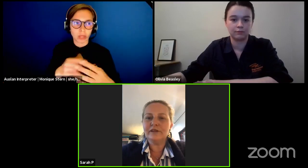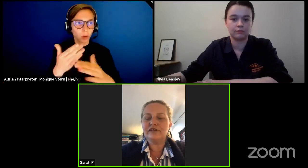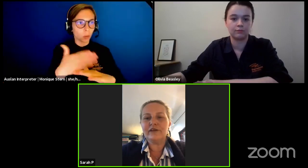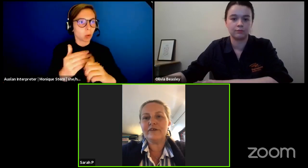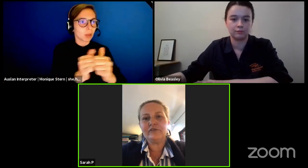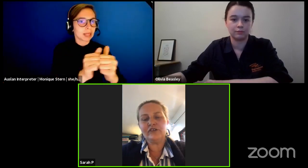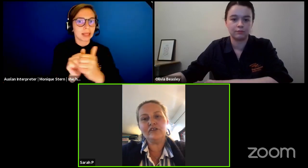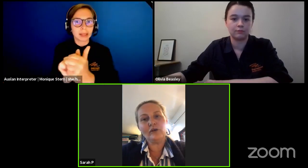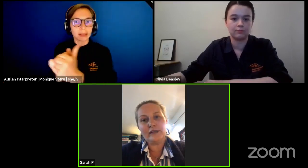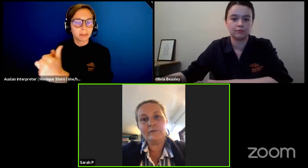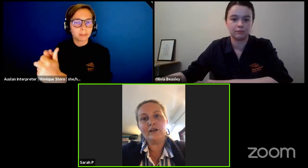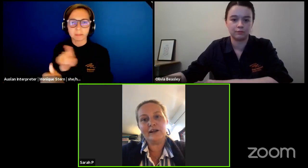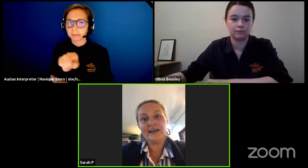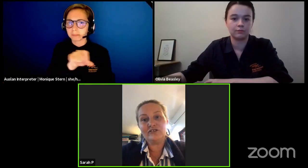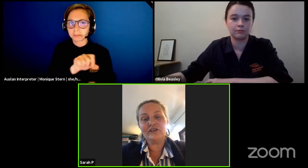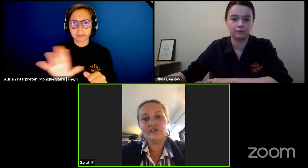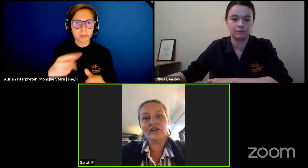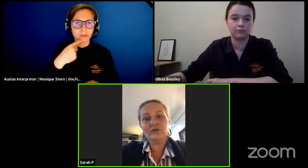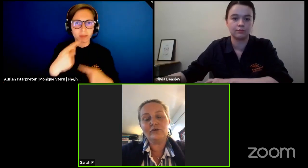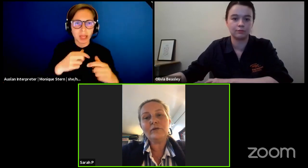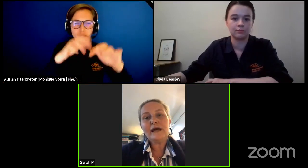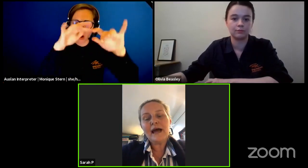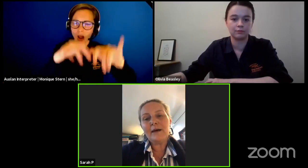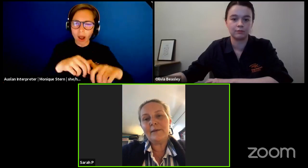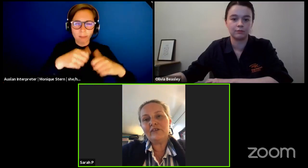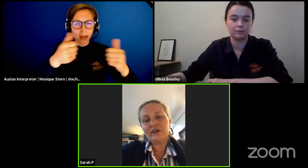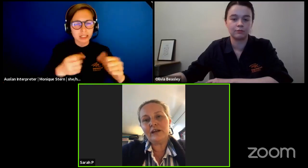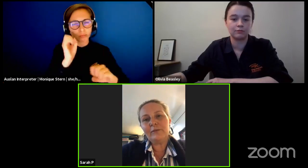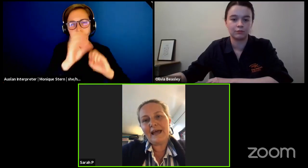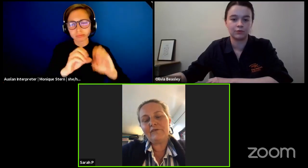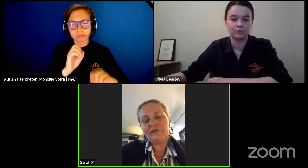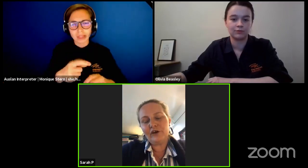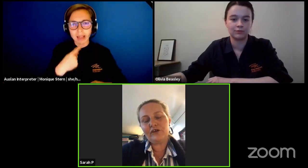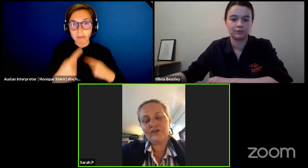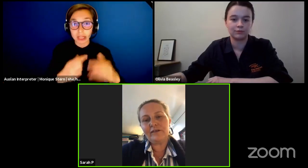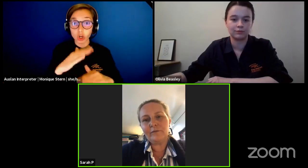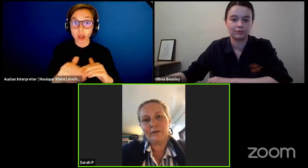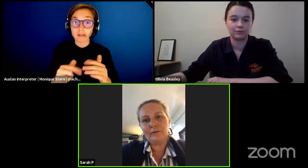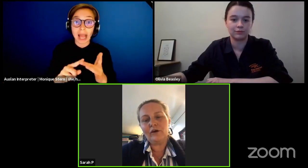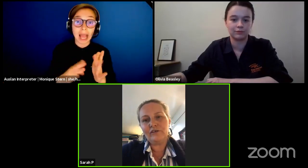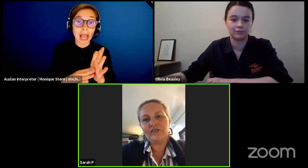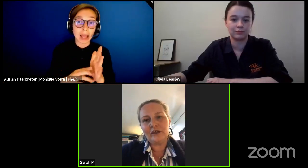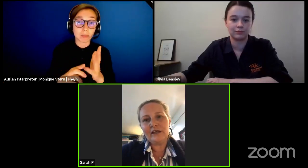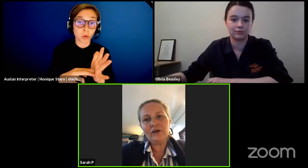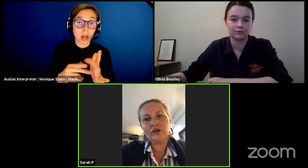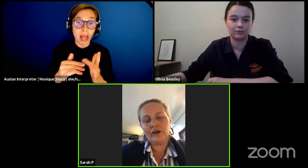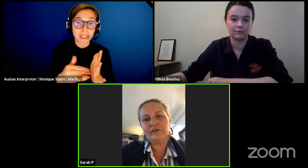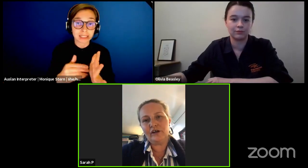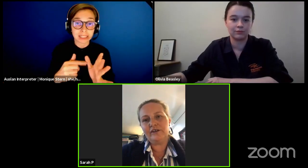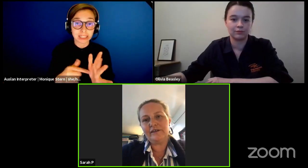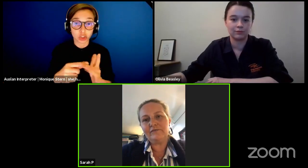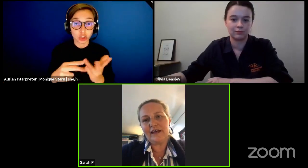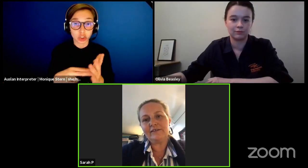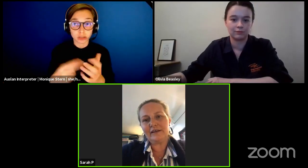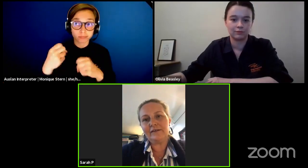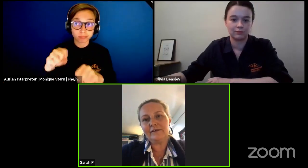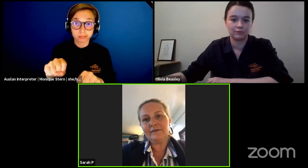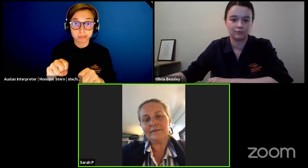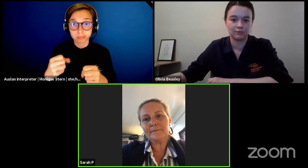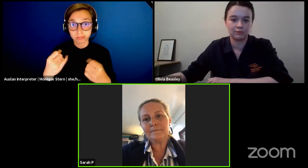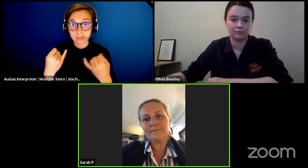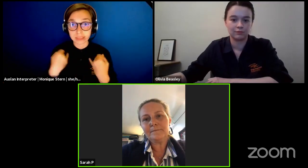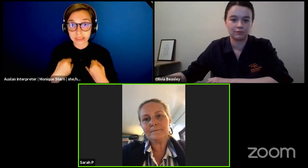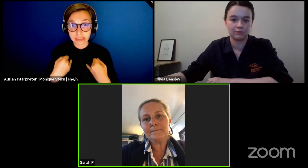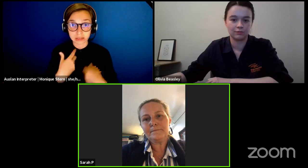of fabulous references on immunisation in general, and certainly we have a focus at the moment, obviously, on COVID-19